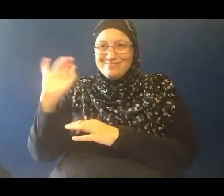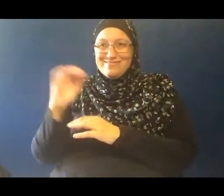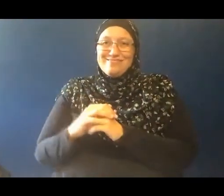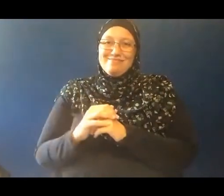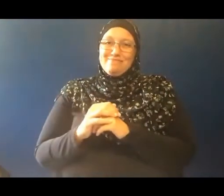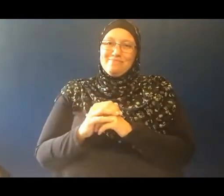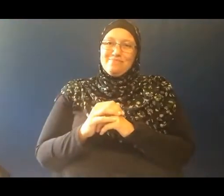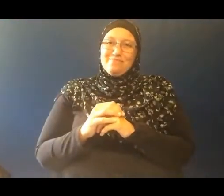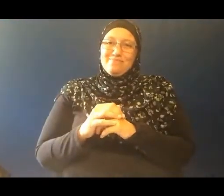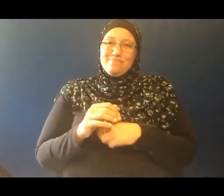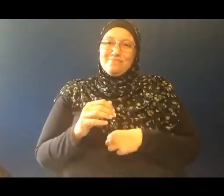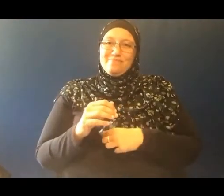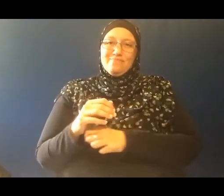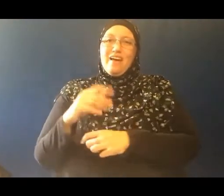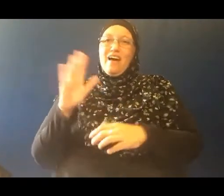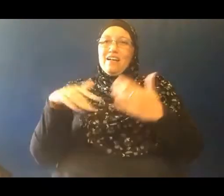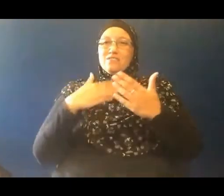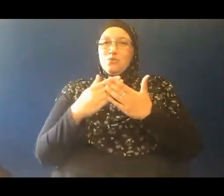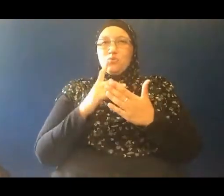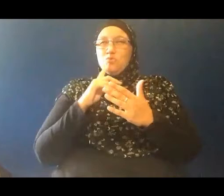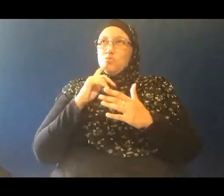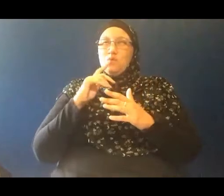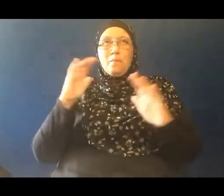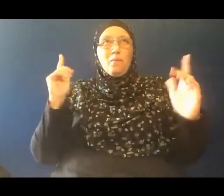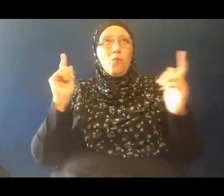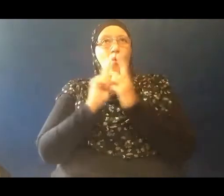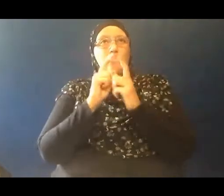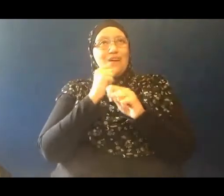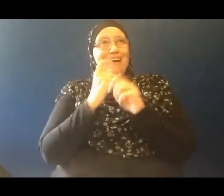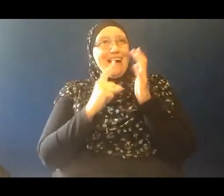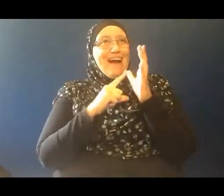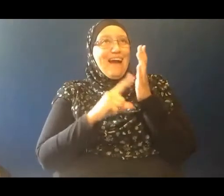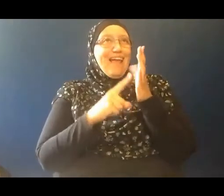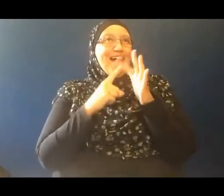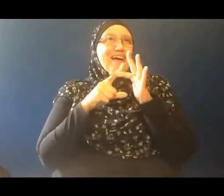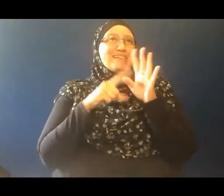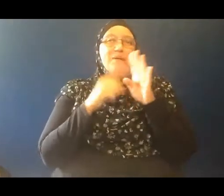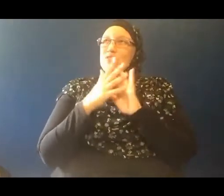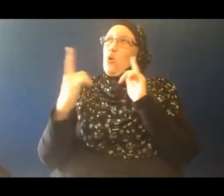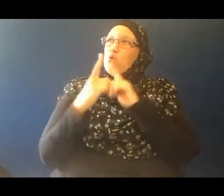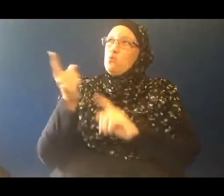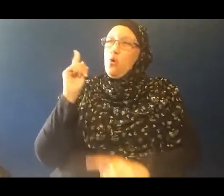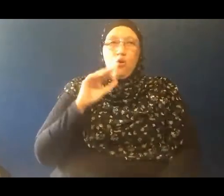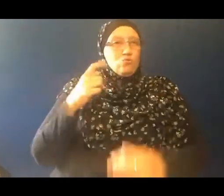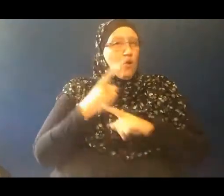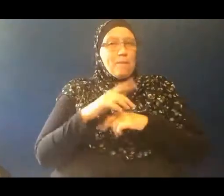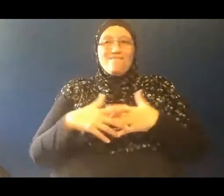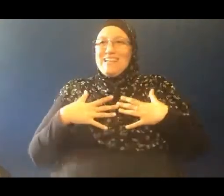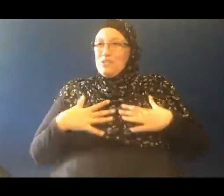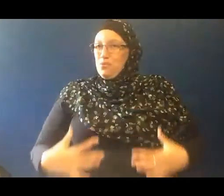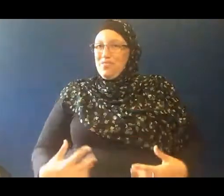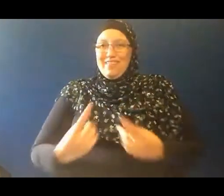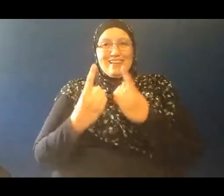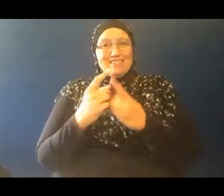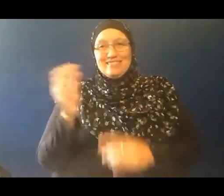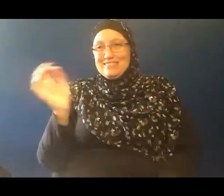God. Or until you get that far to the galaxy, then you become near to God. Obviously, we are not talking about physical. We are not talking about